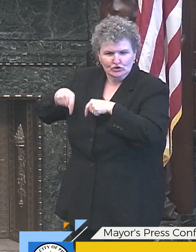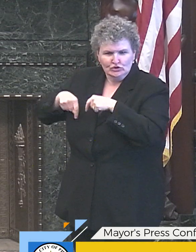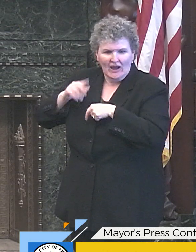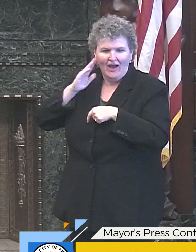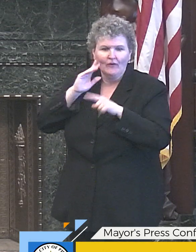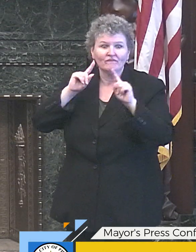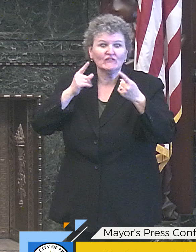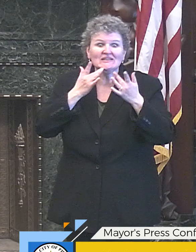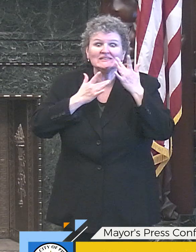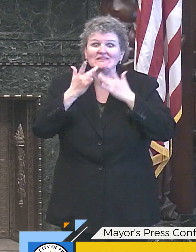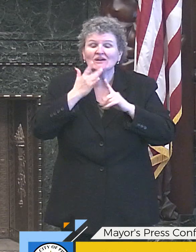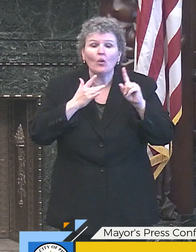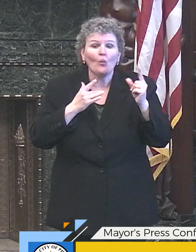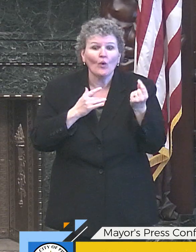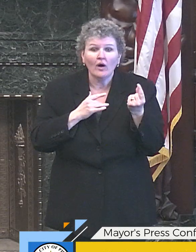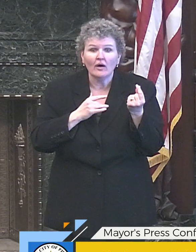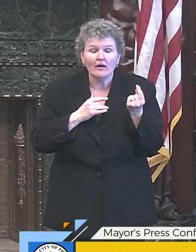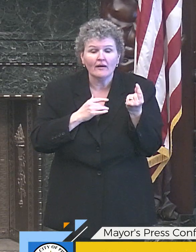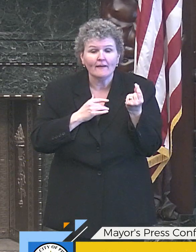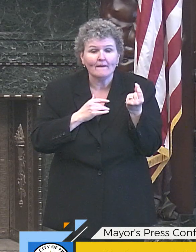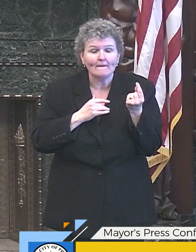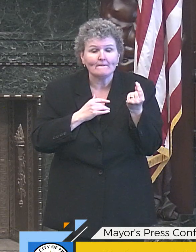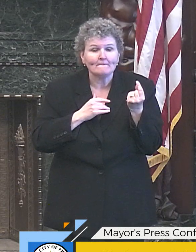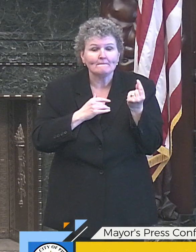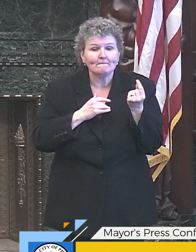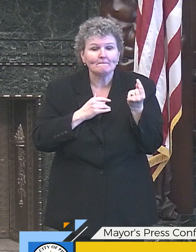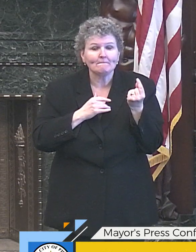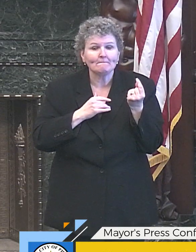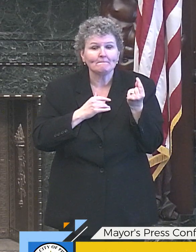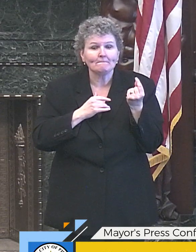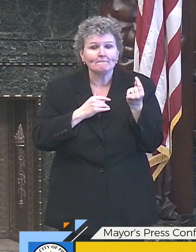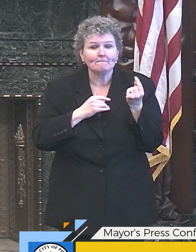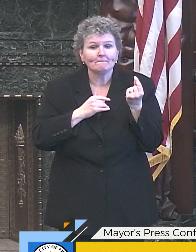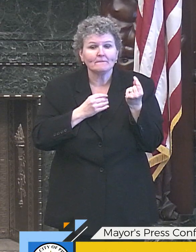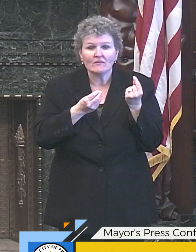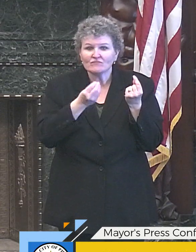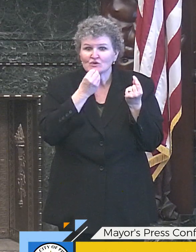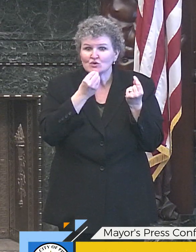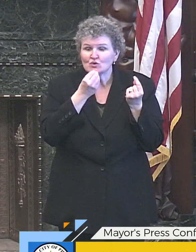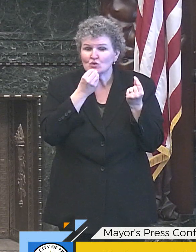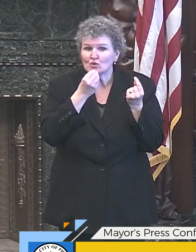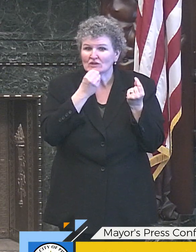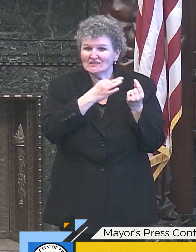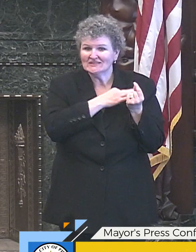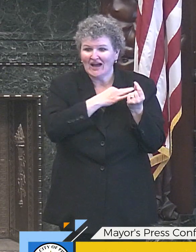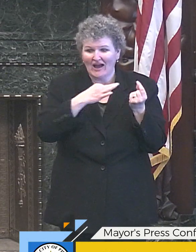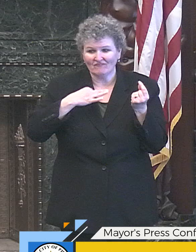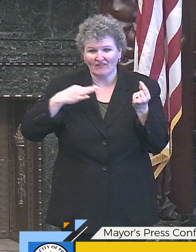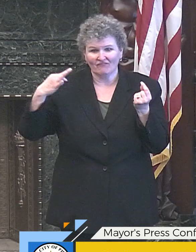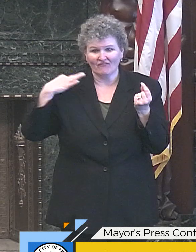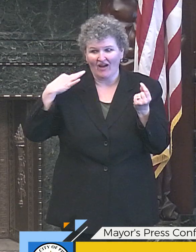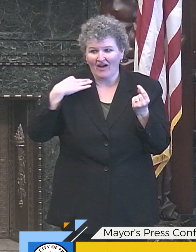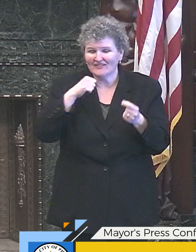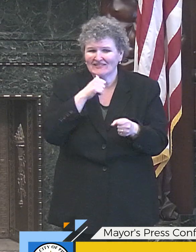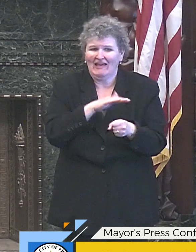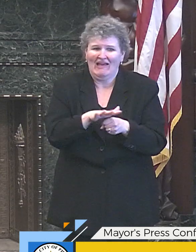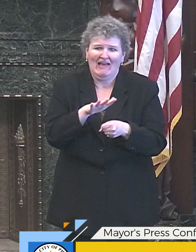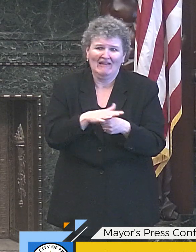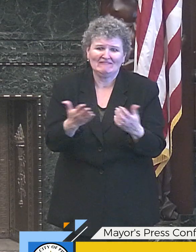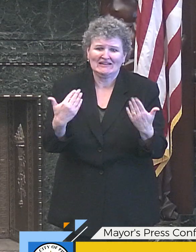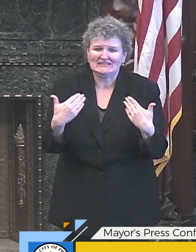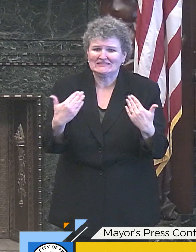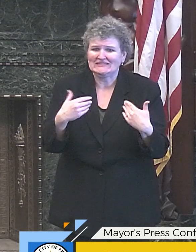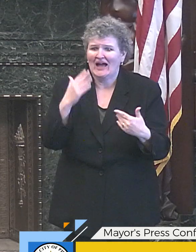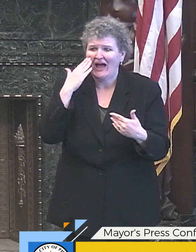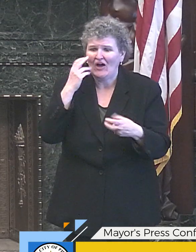this is actually not even the food. It's actually the limiting factor is going to be staff and volunteers. This is going to be a very difficult operation to maintain